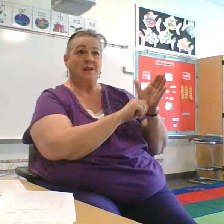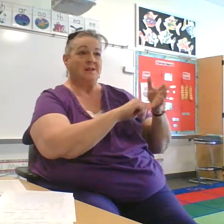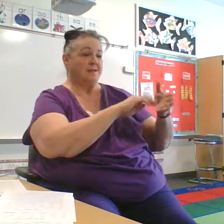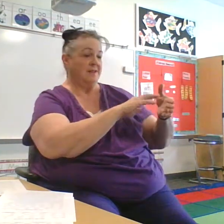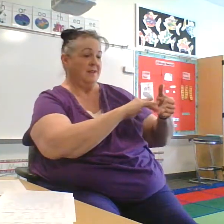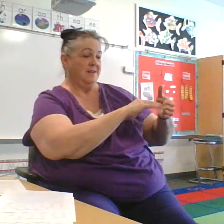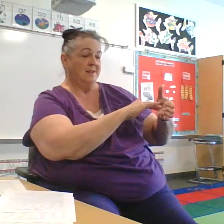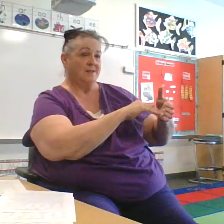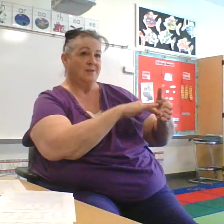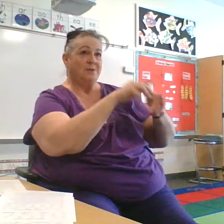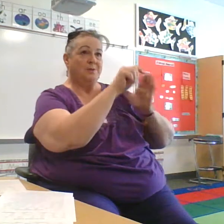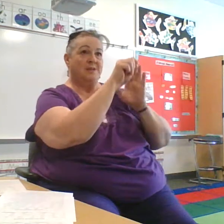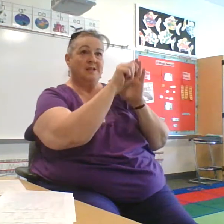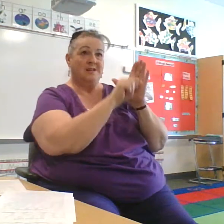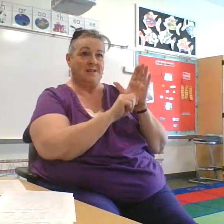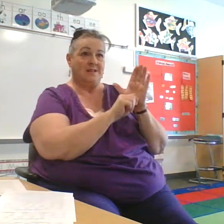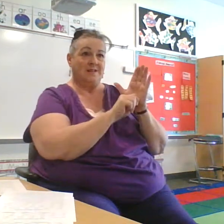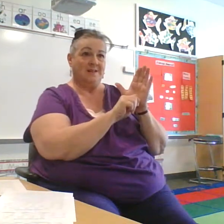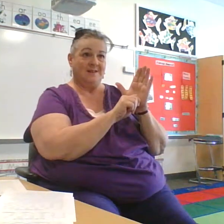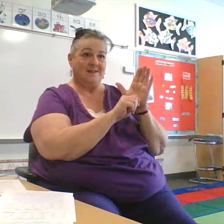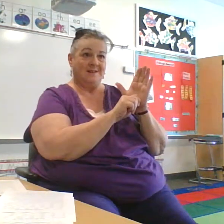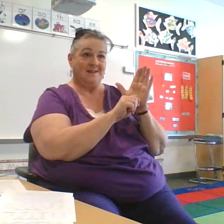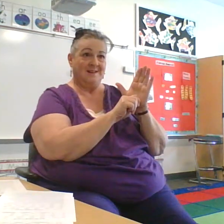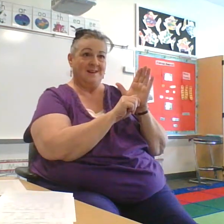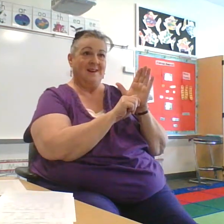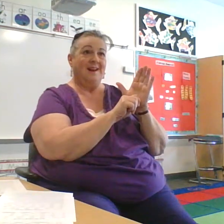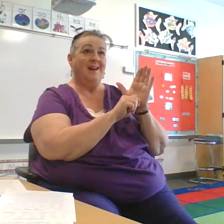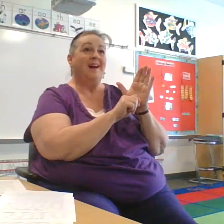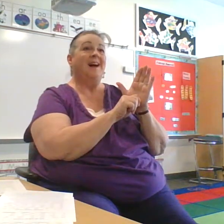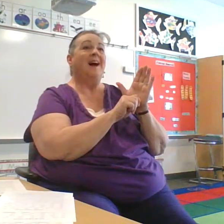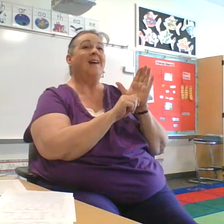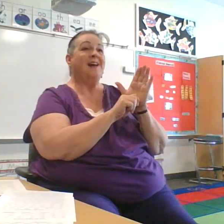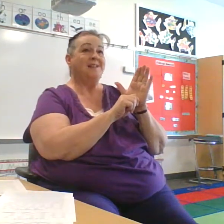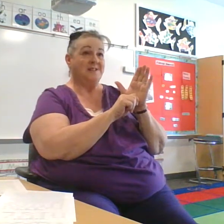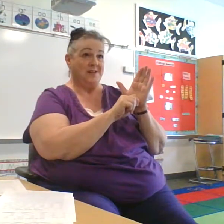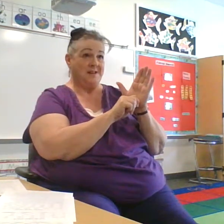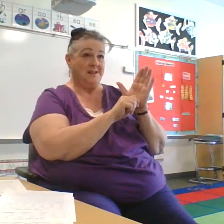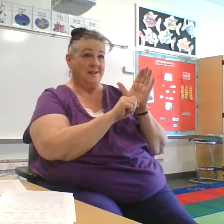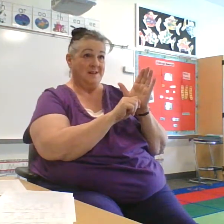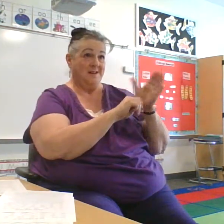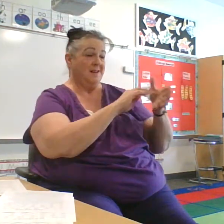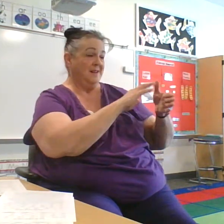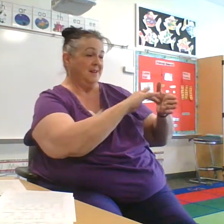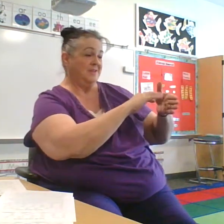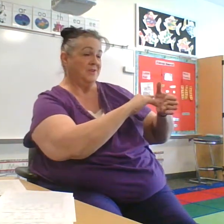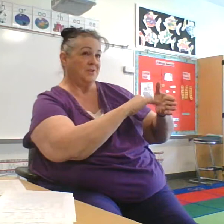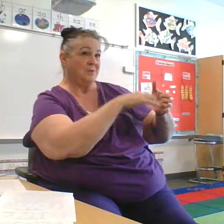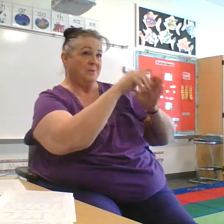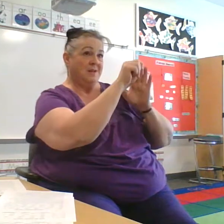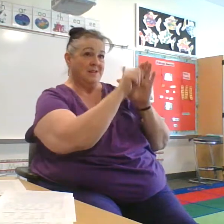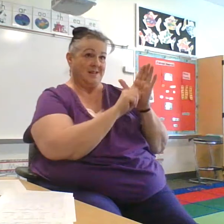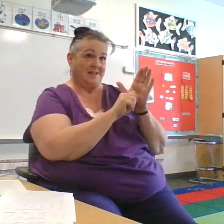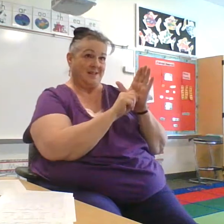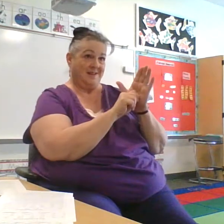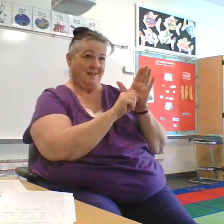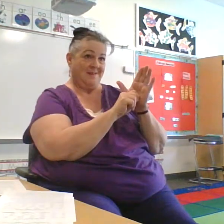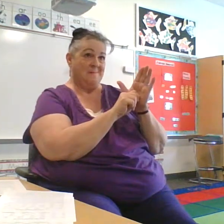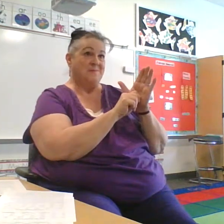studies. Student. Oh, N-T. Okay. Okay, so do you get it? Yeah, I know. Student. Okay. So